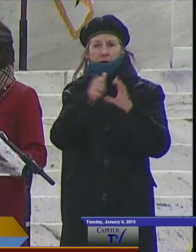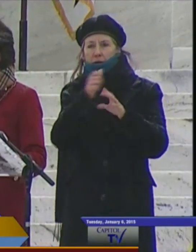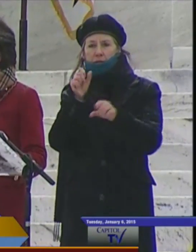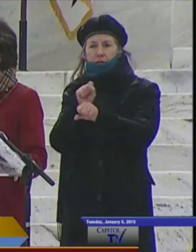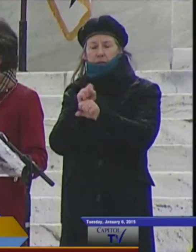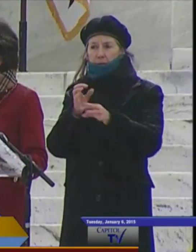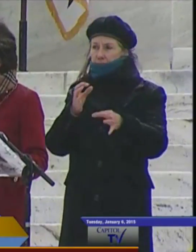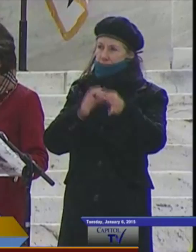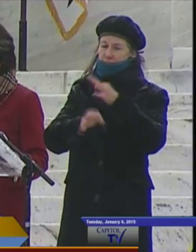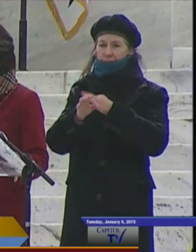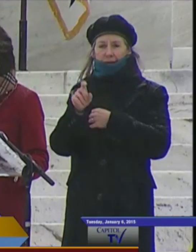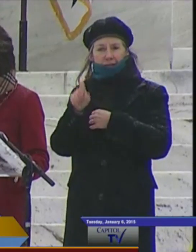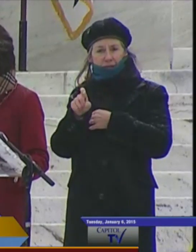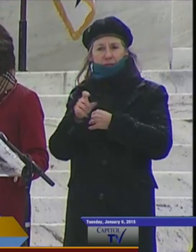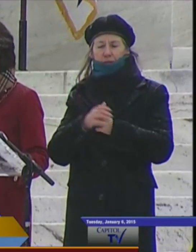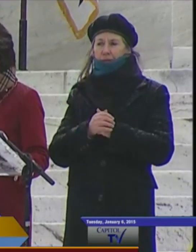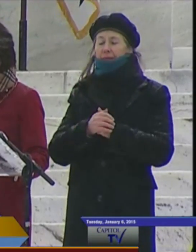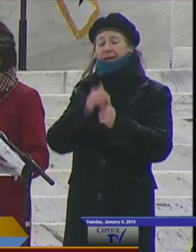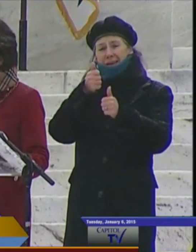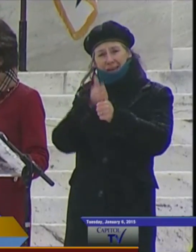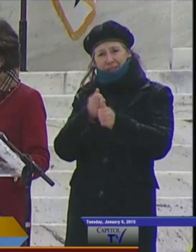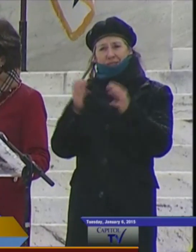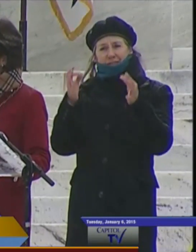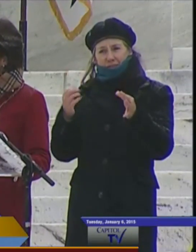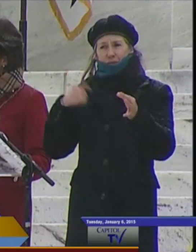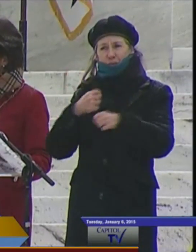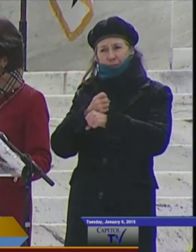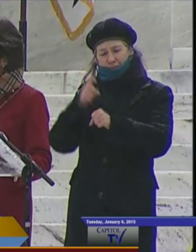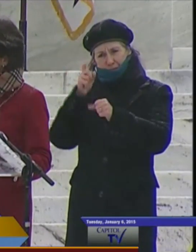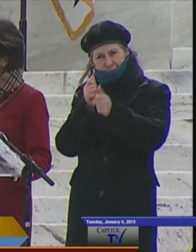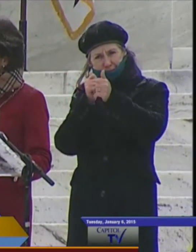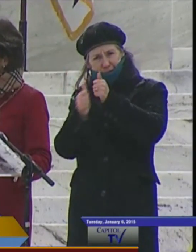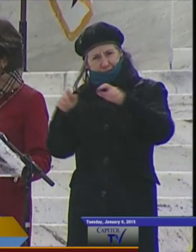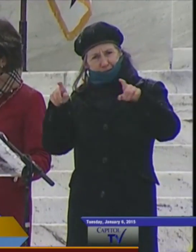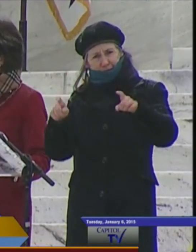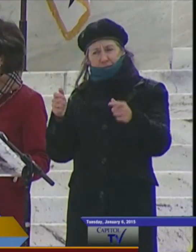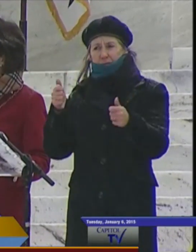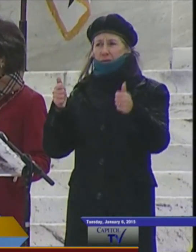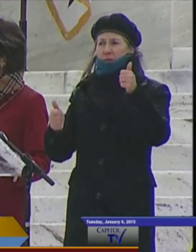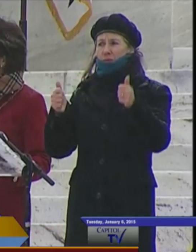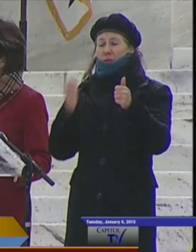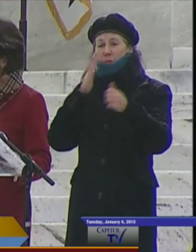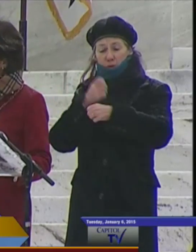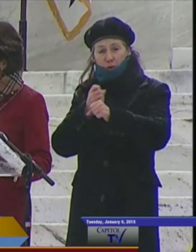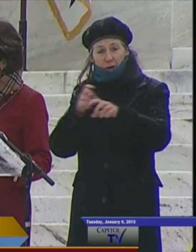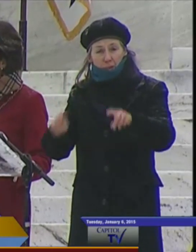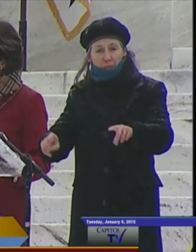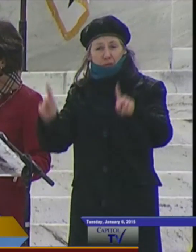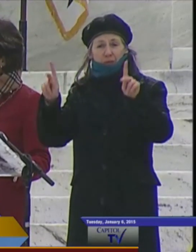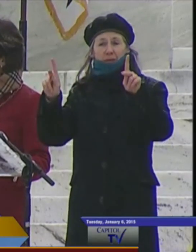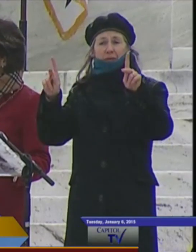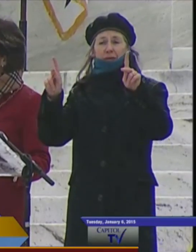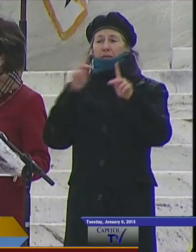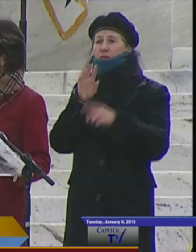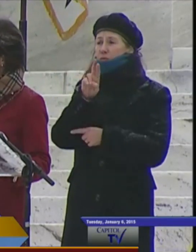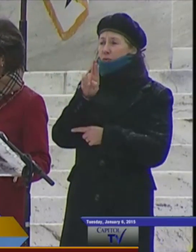uncertainty. Every decision we make must pass the test of whether or not it will create opportunity for